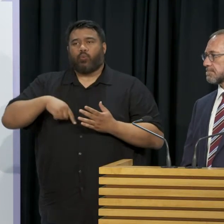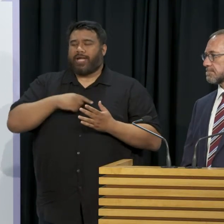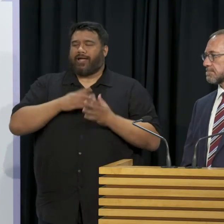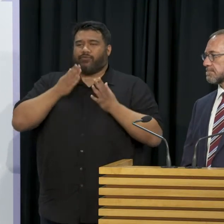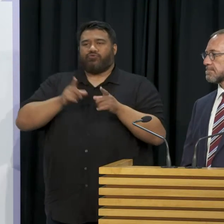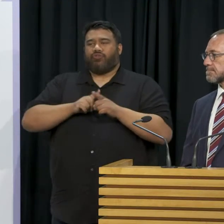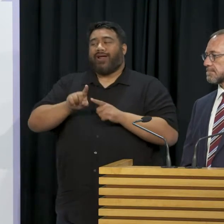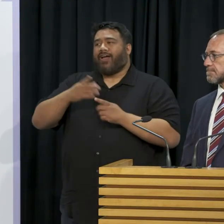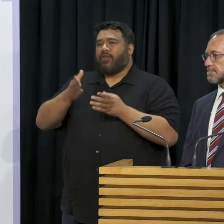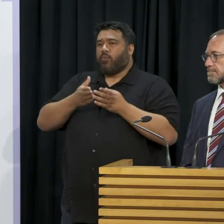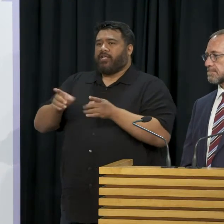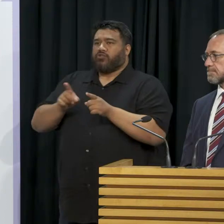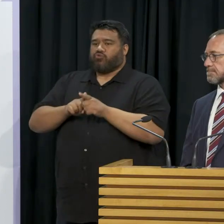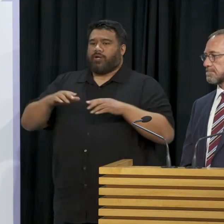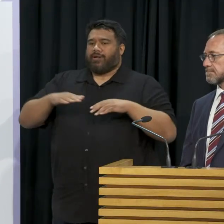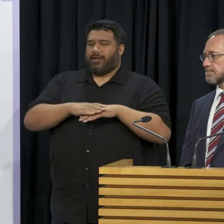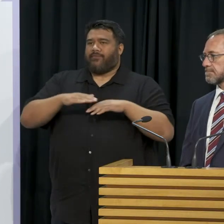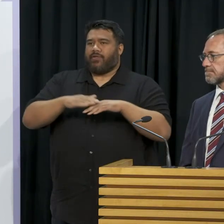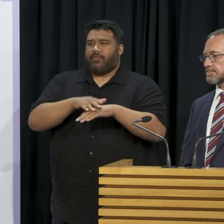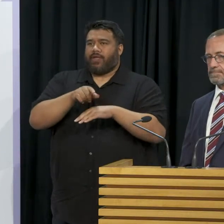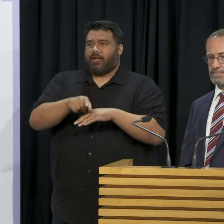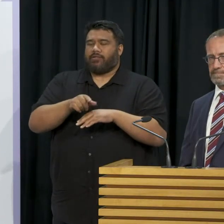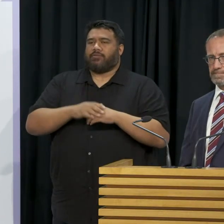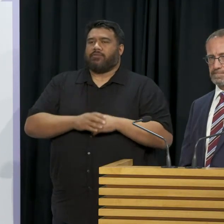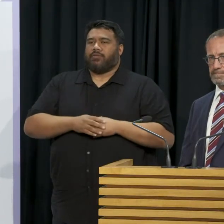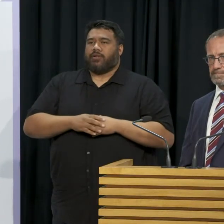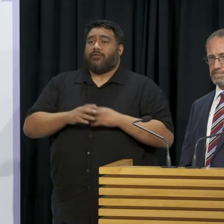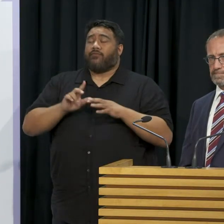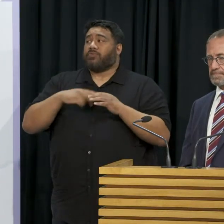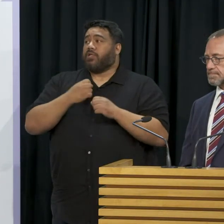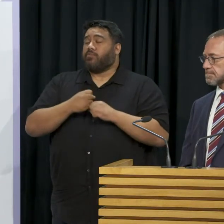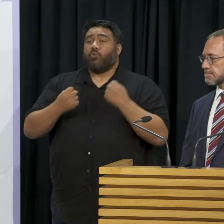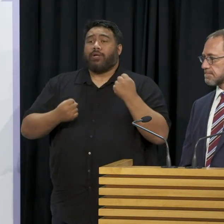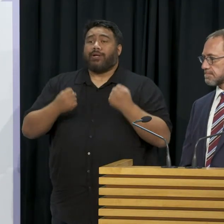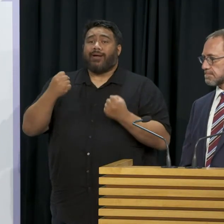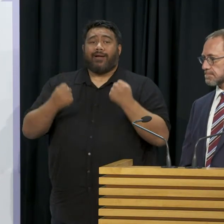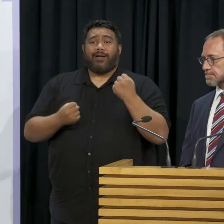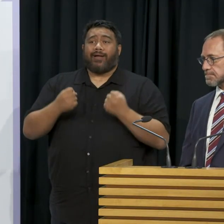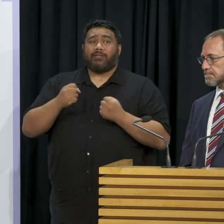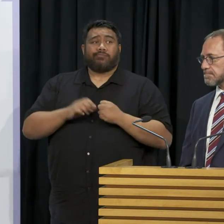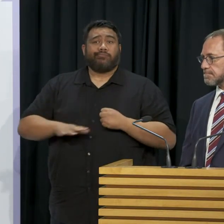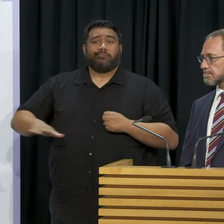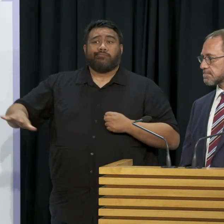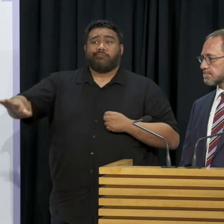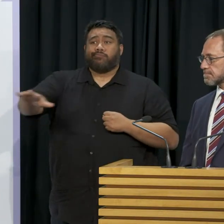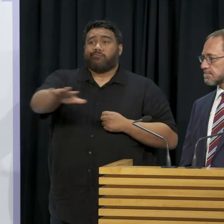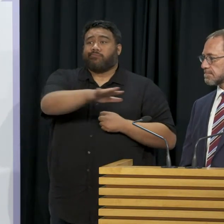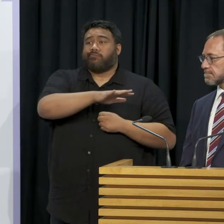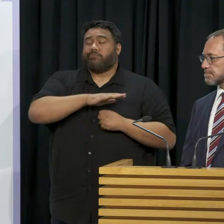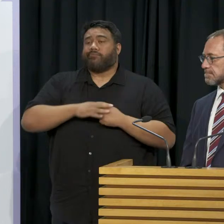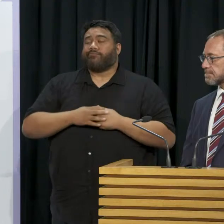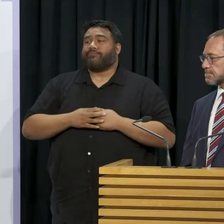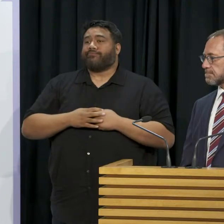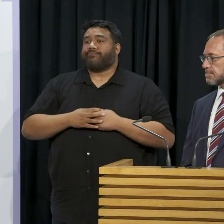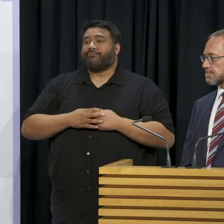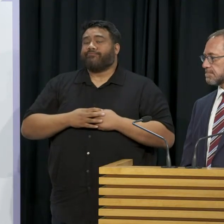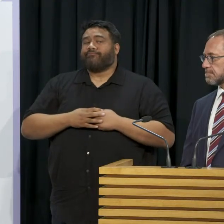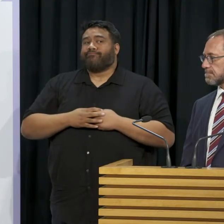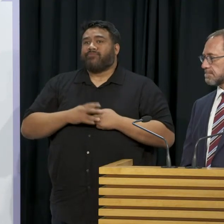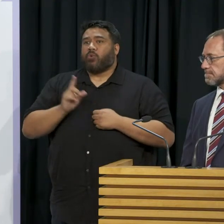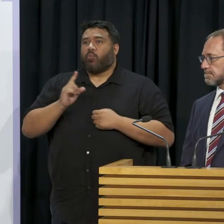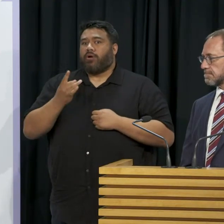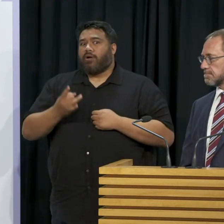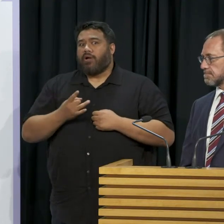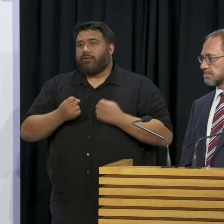for in other forms in the way that we're operating. The vehicles on the roads in which are being constructed for new developments, for instance, the type of